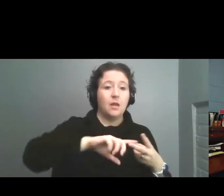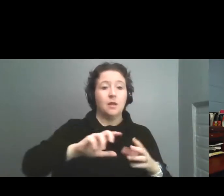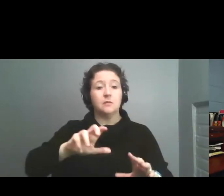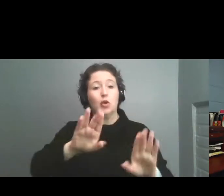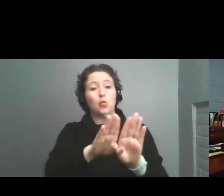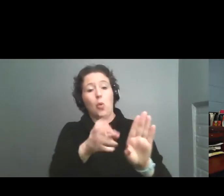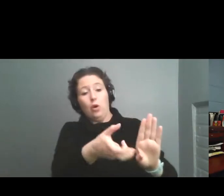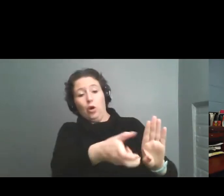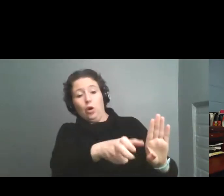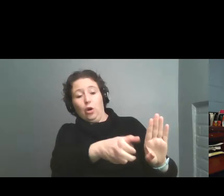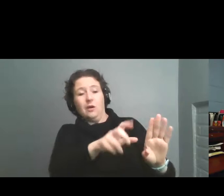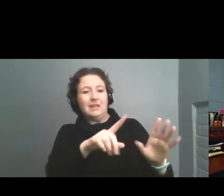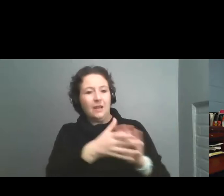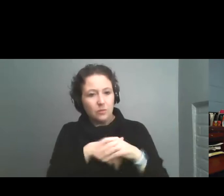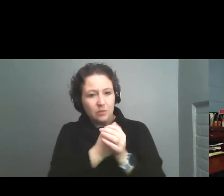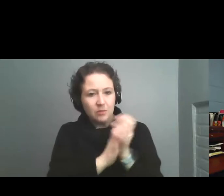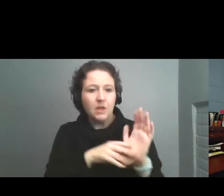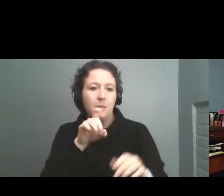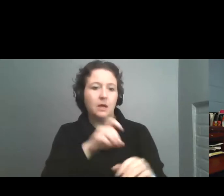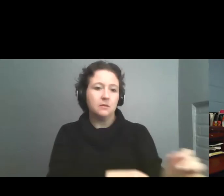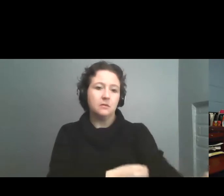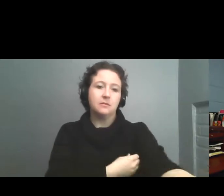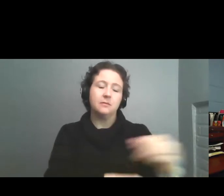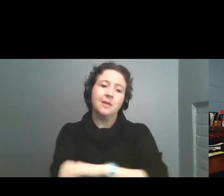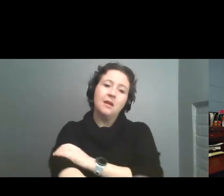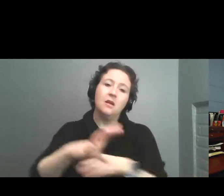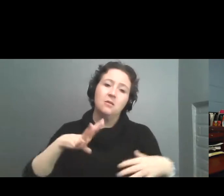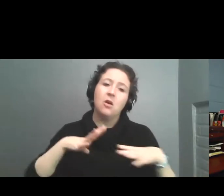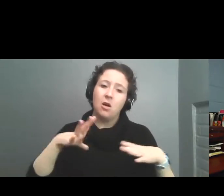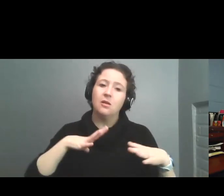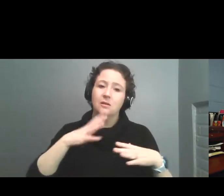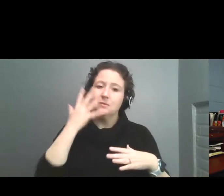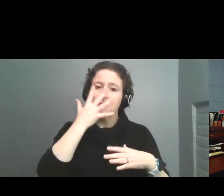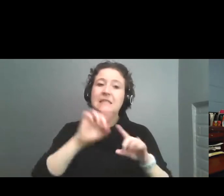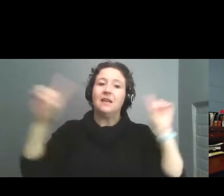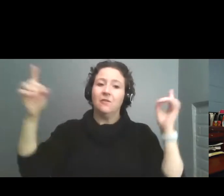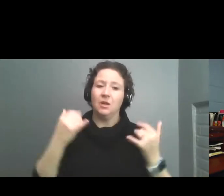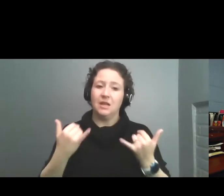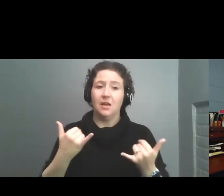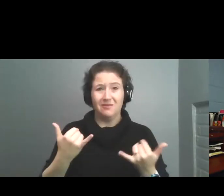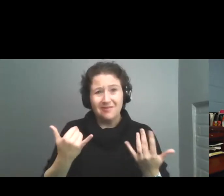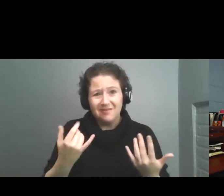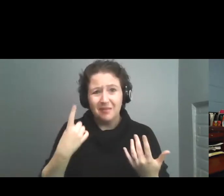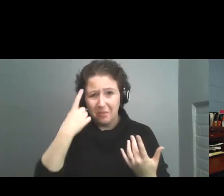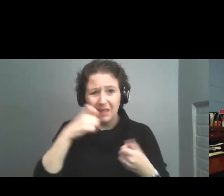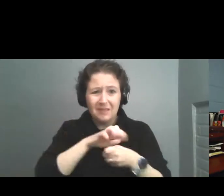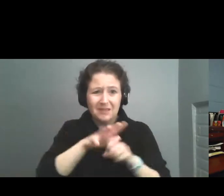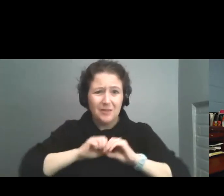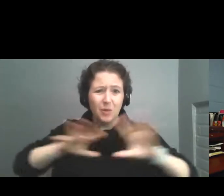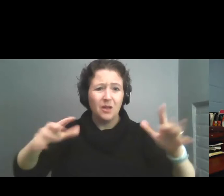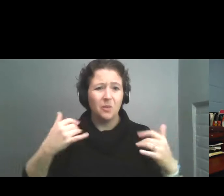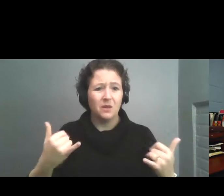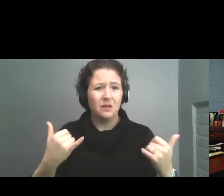The holidays are going to look different this year, as they should. We are in an active pandemic. Be smart during this time of